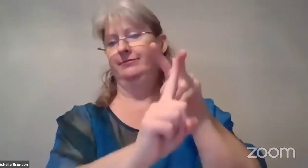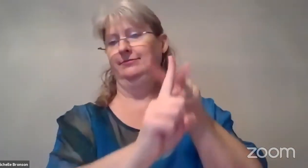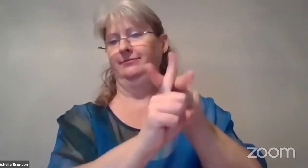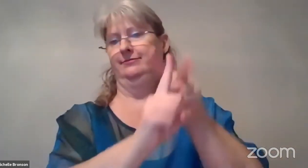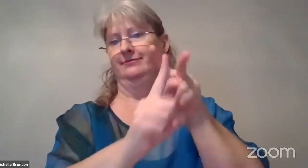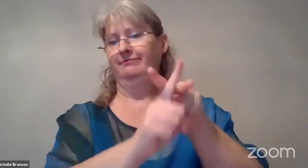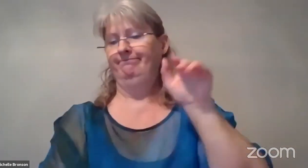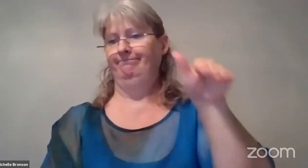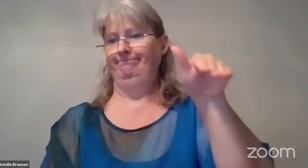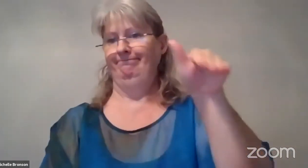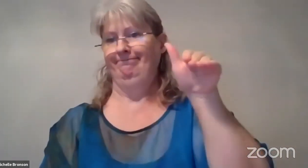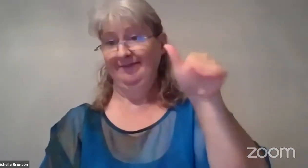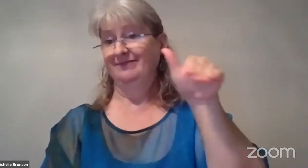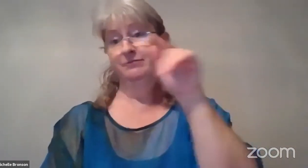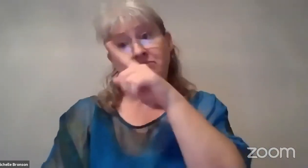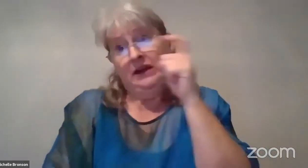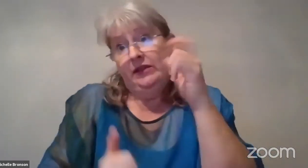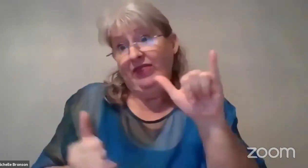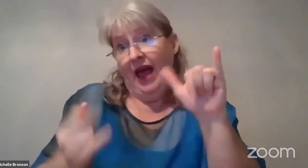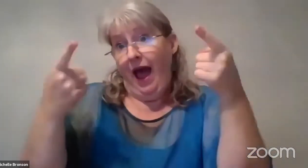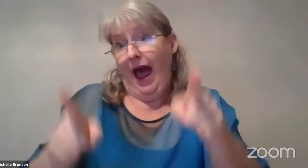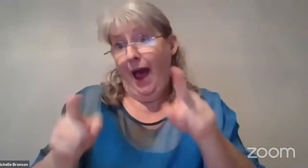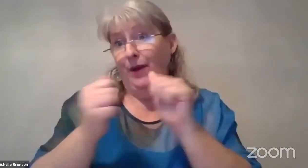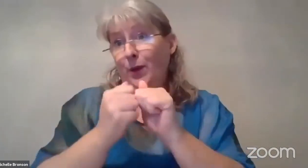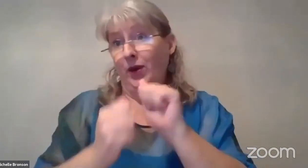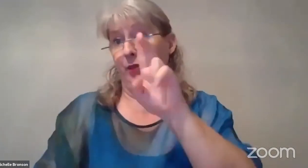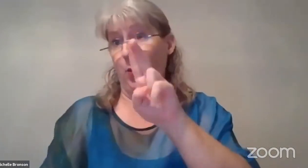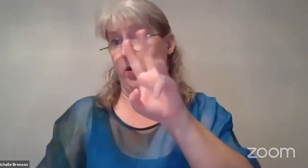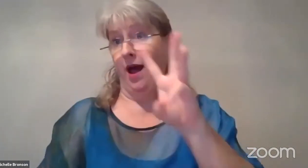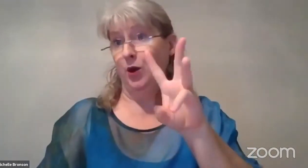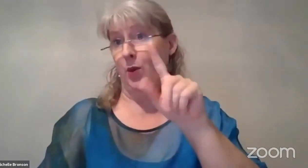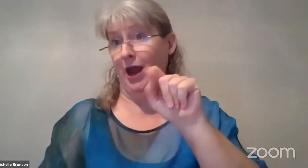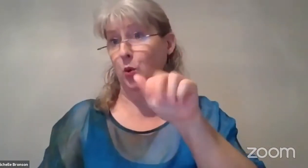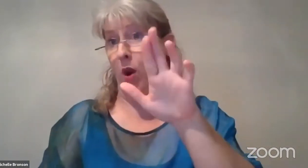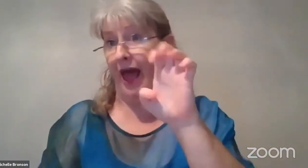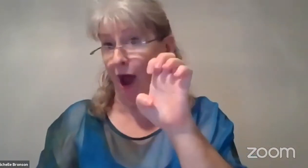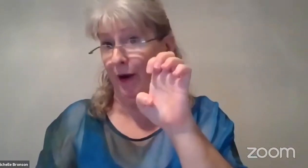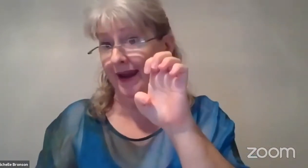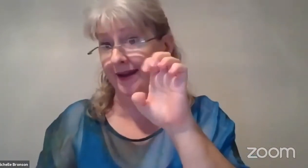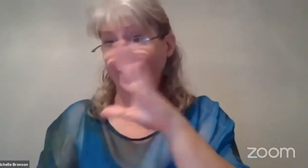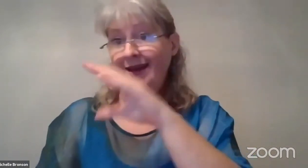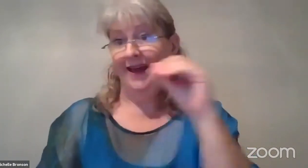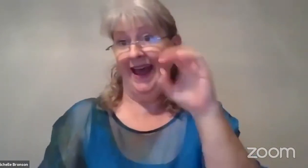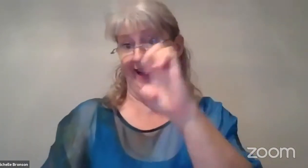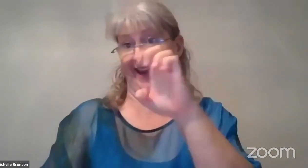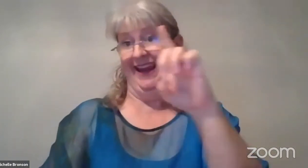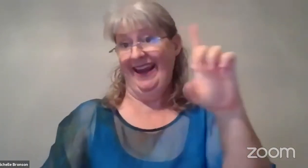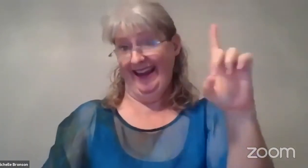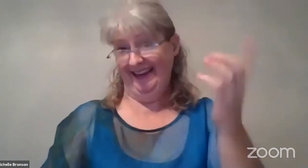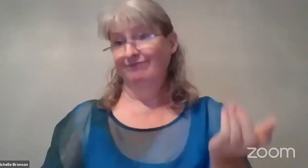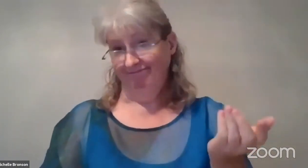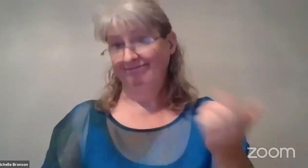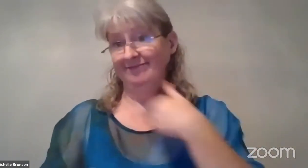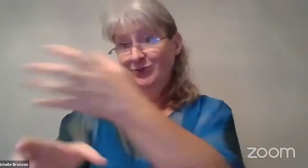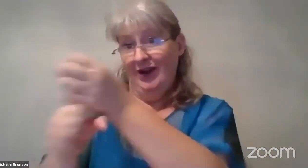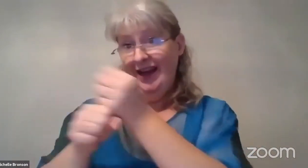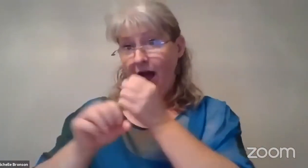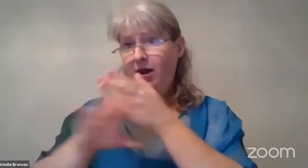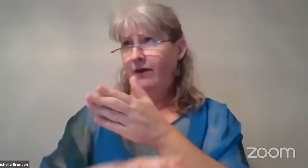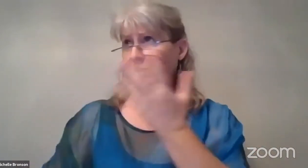we get those grants. So Jesse and I will continue to work on that collaboratively, working with United Way of